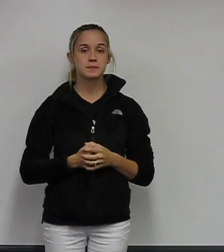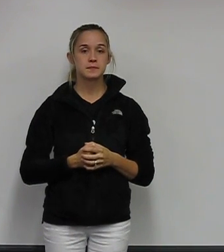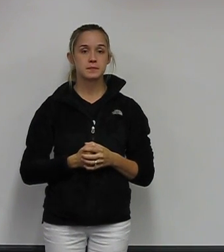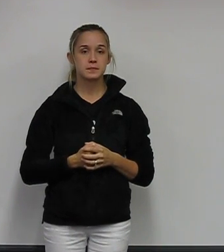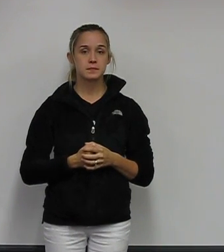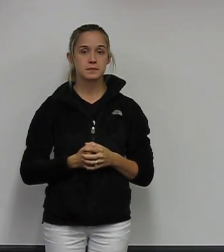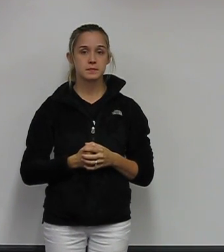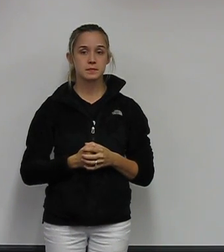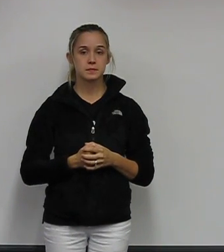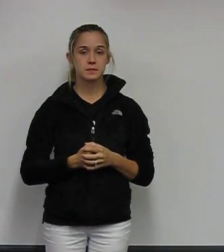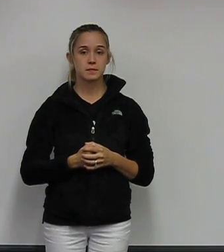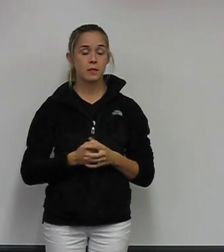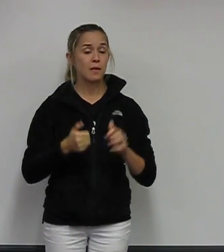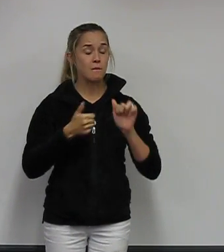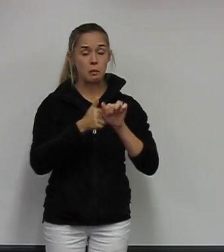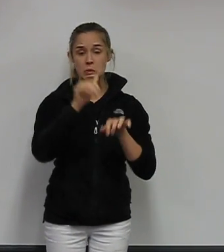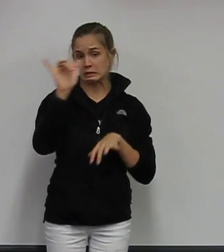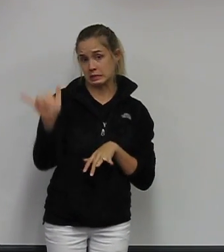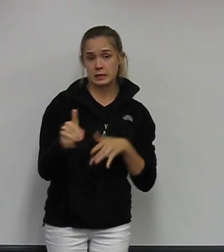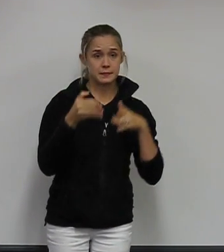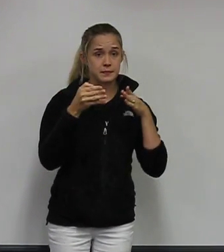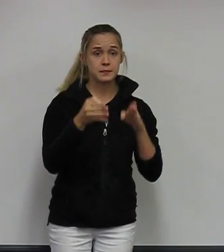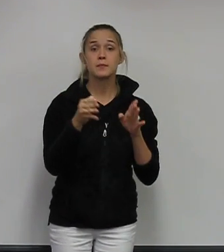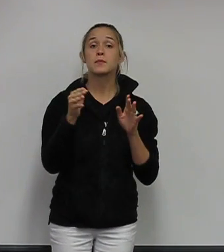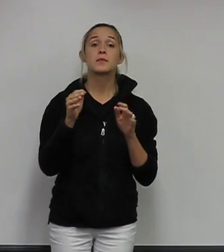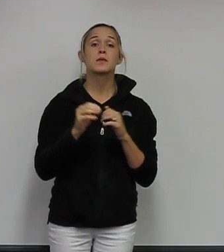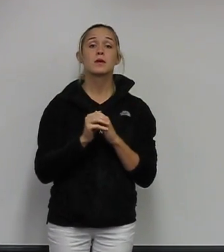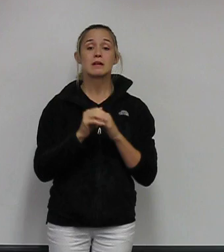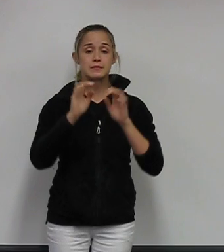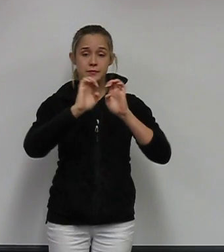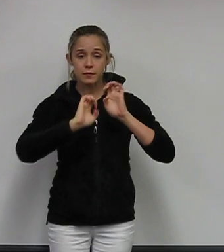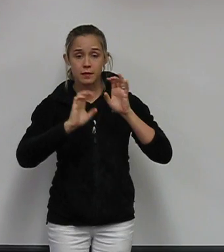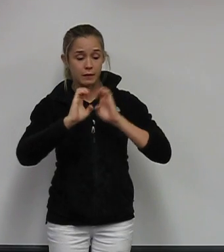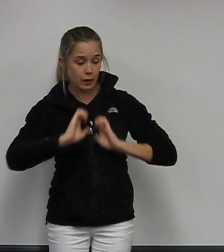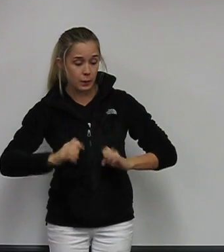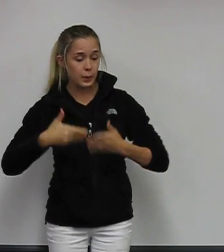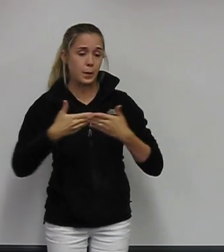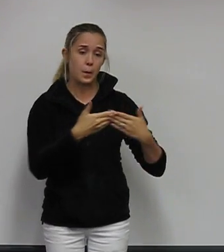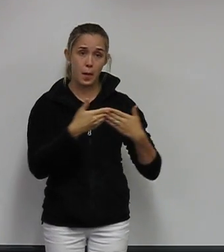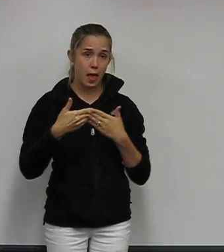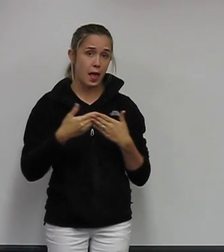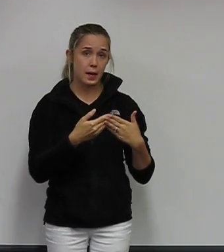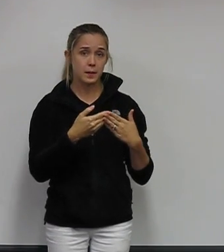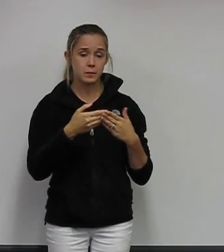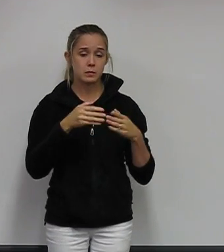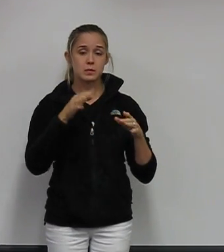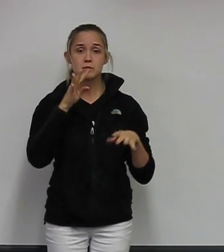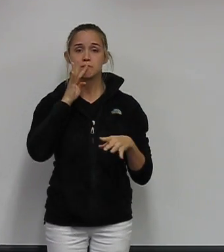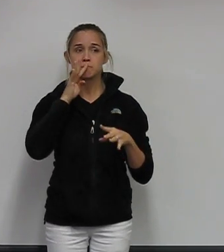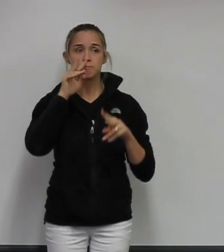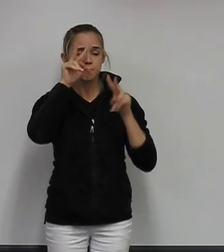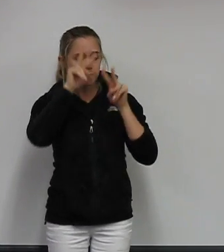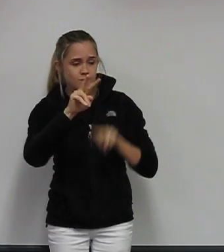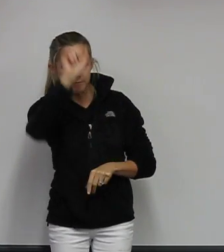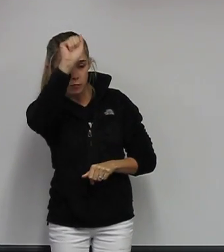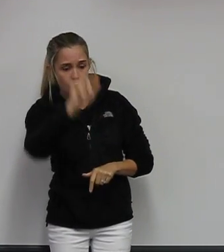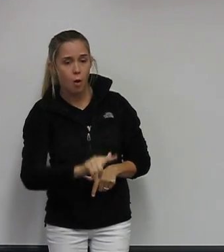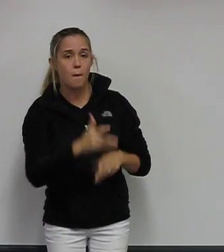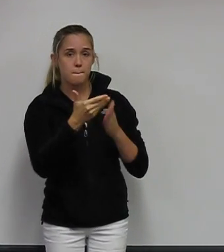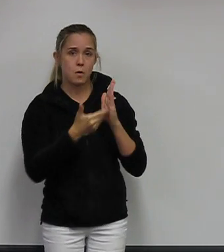symmetrical procedure we did evaluating the infant to make sure that we cover all regions of the lungs.